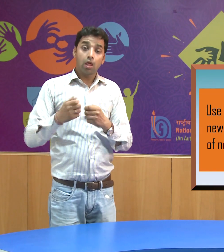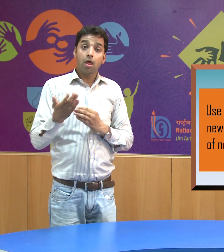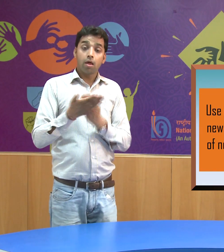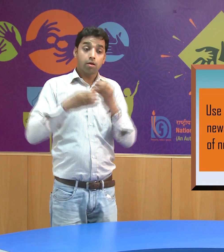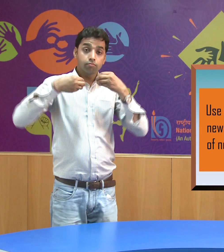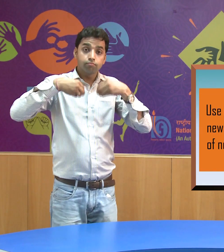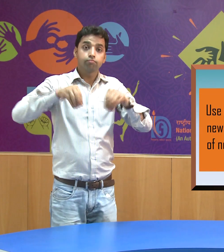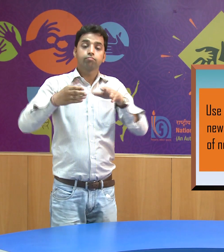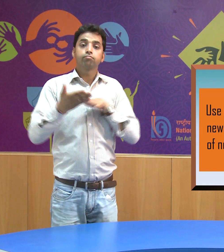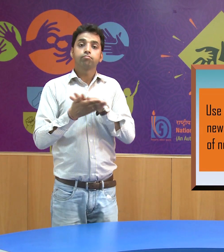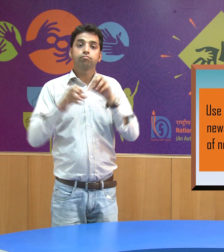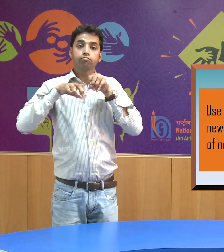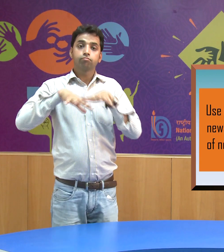new ideas.